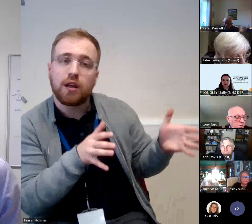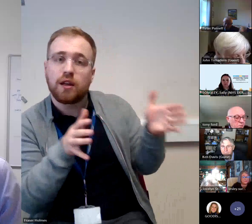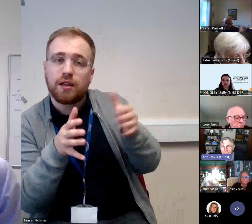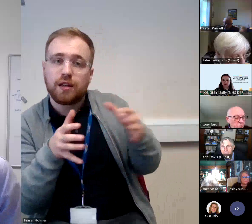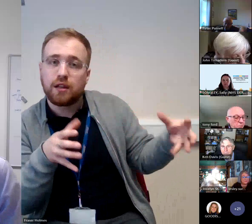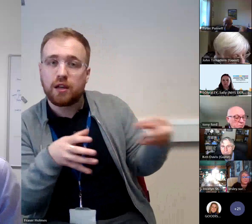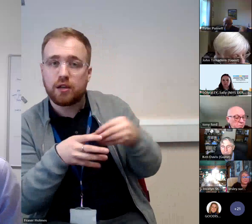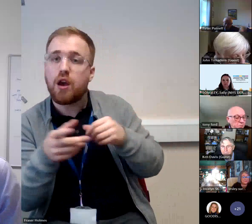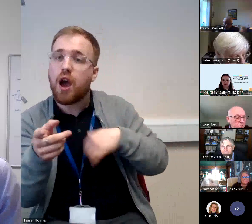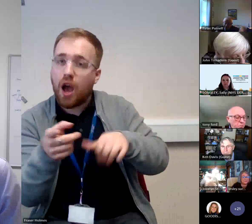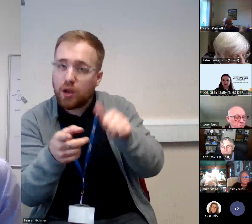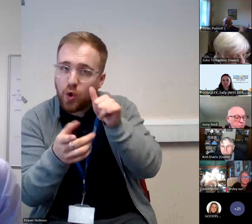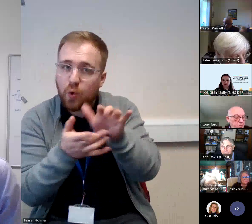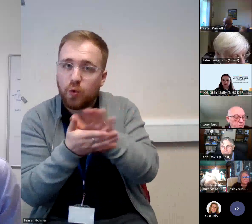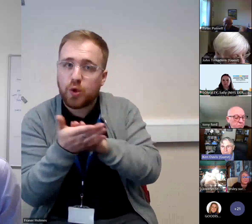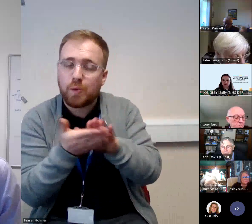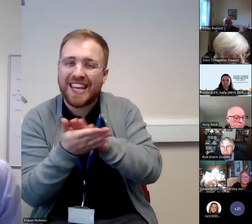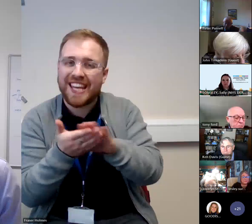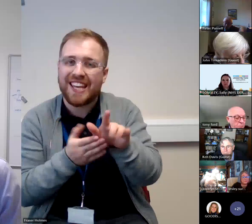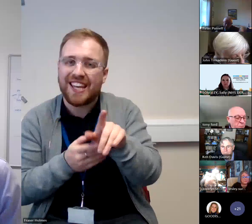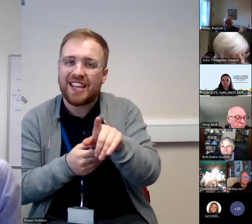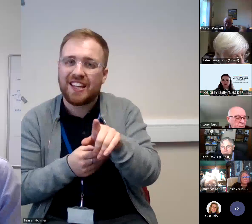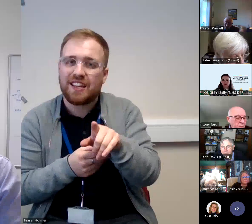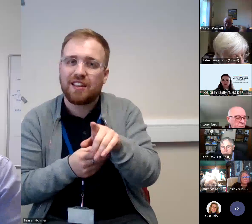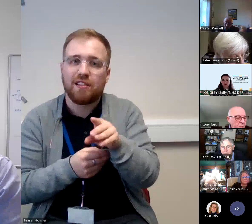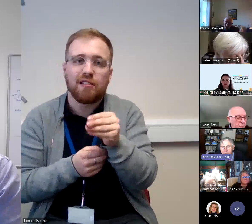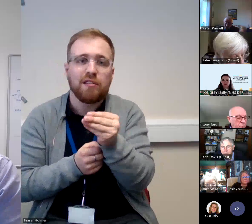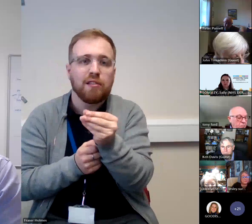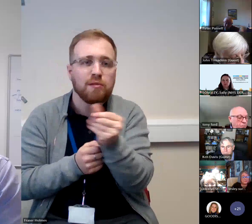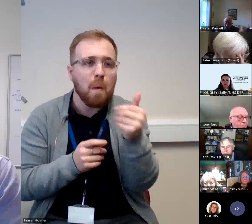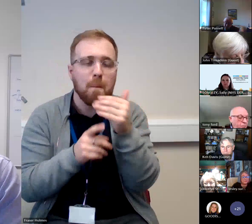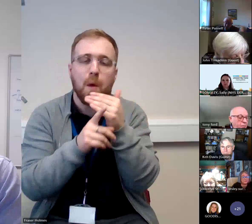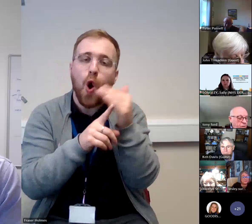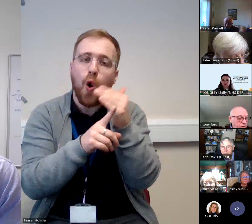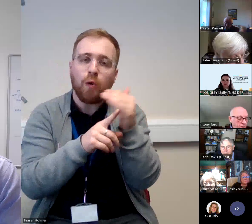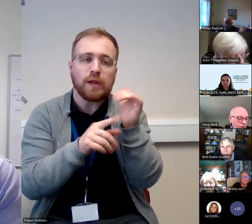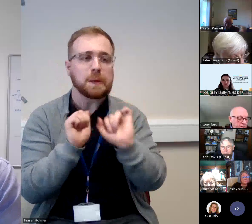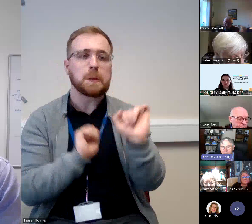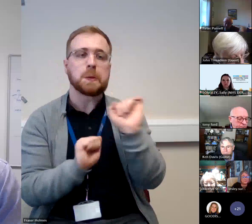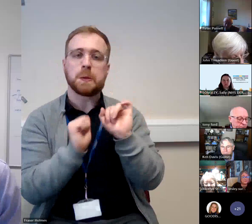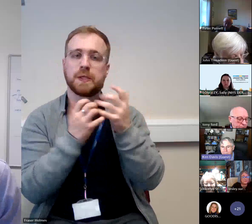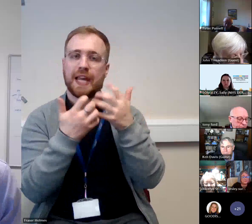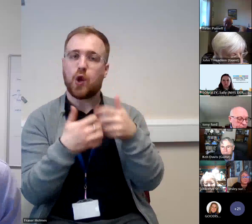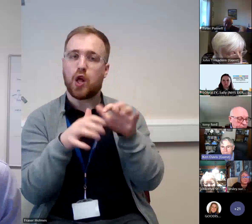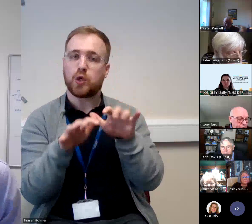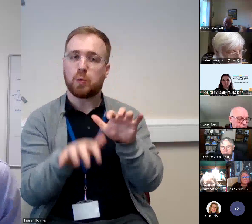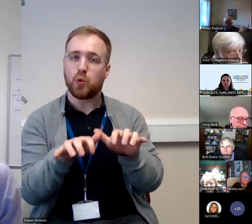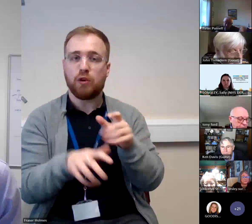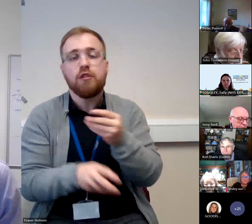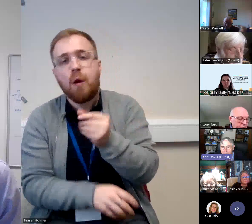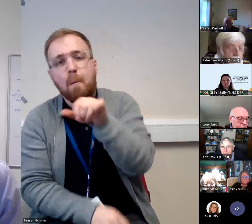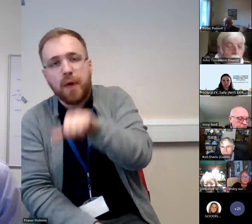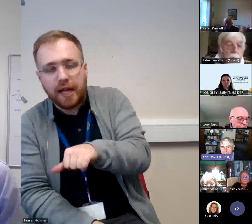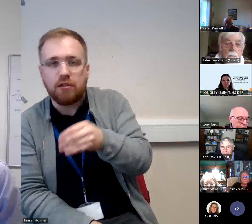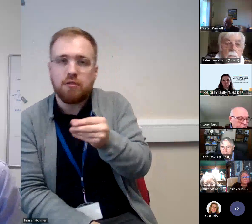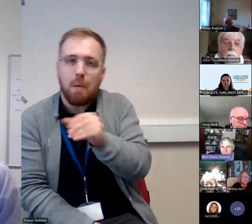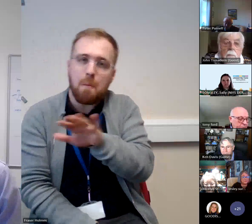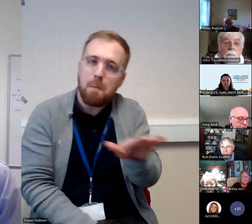totally get the point that some older people don't like using the technology. Some older people, of course, do embrace